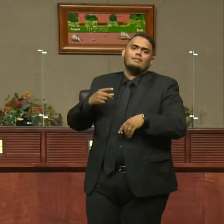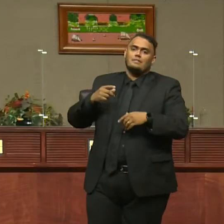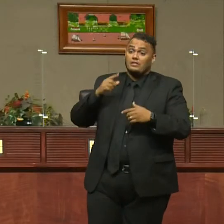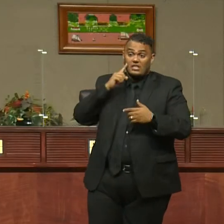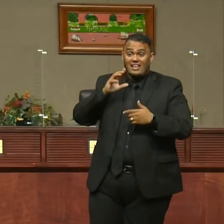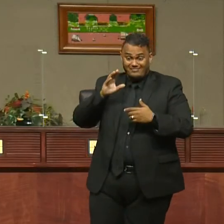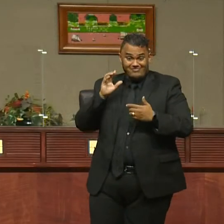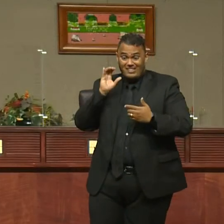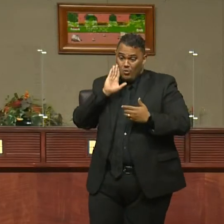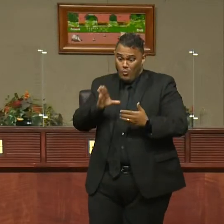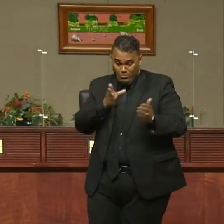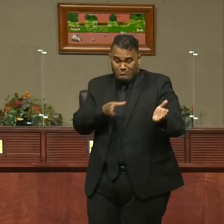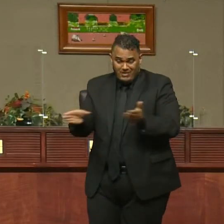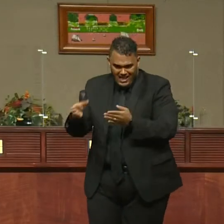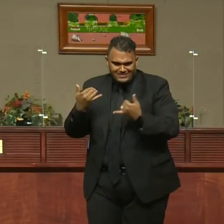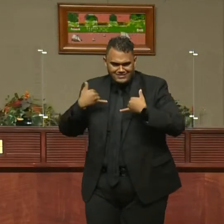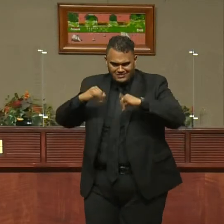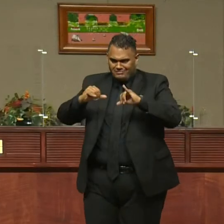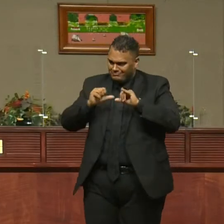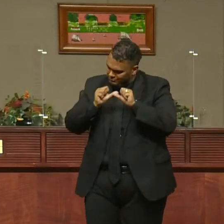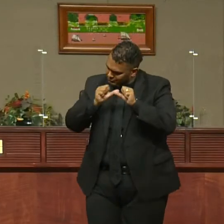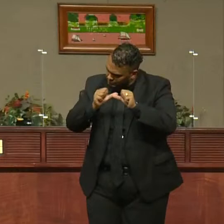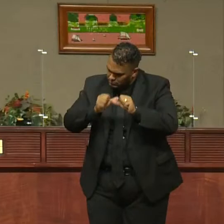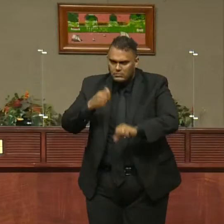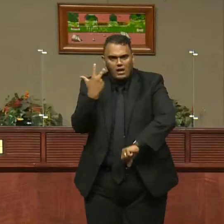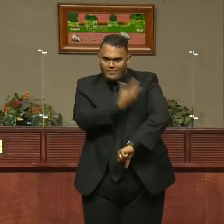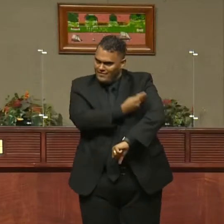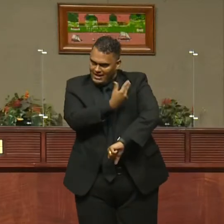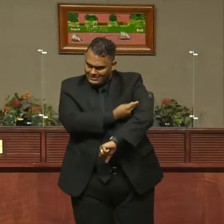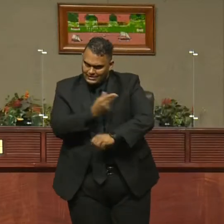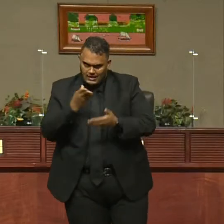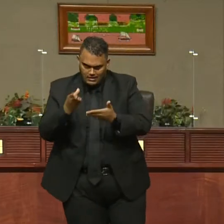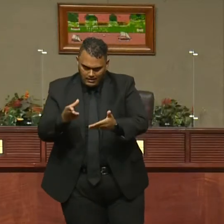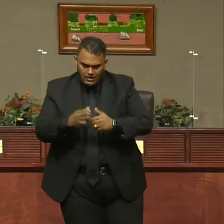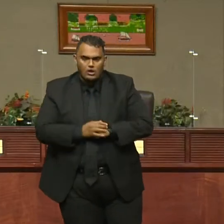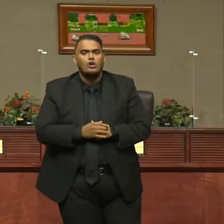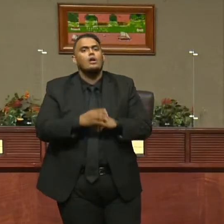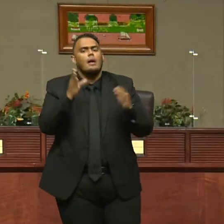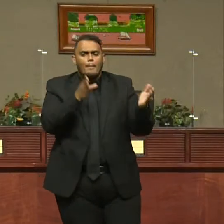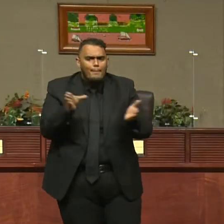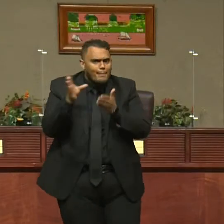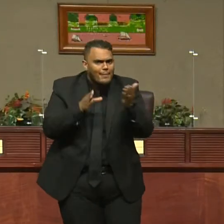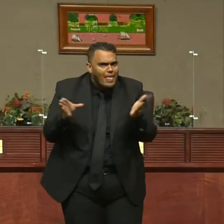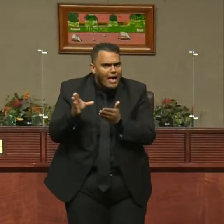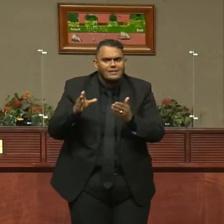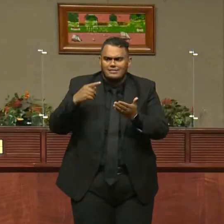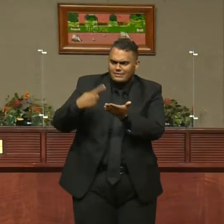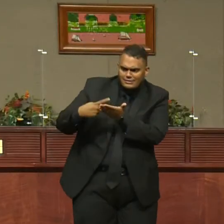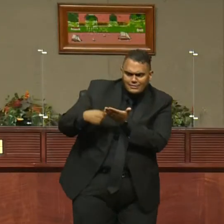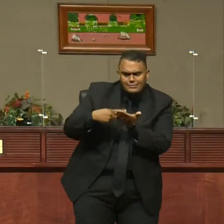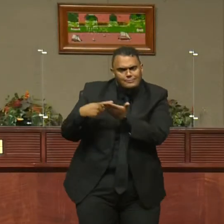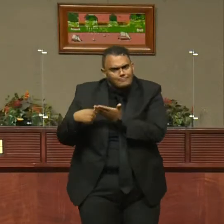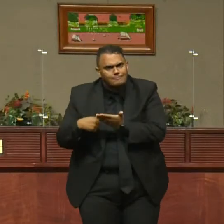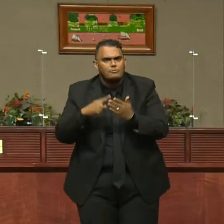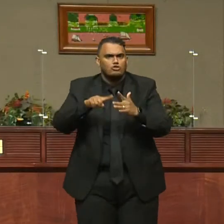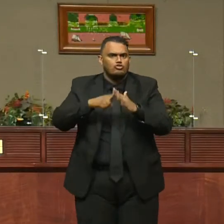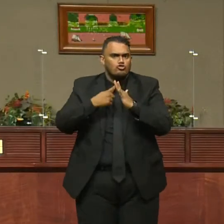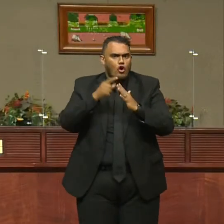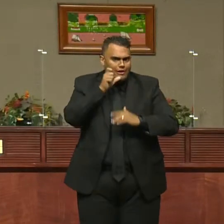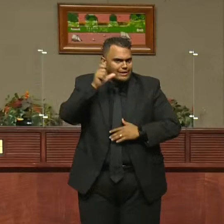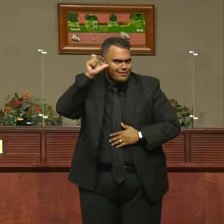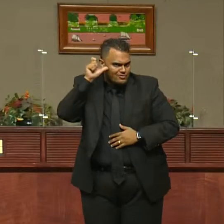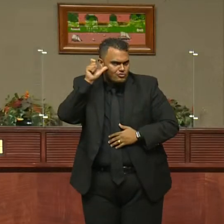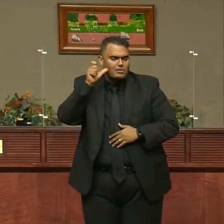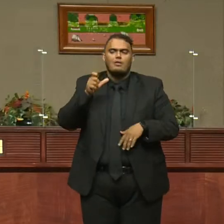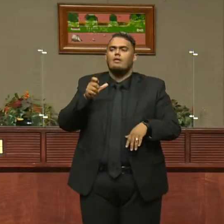vaccinate. The plans have already, those discussions have already started. They started yesterday. We had a work